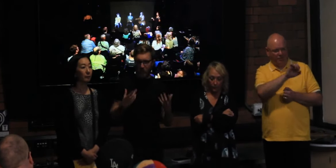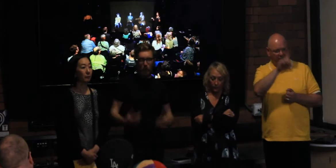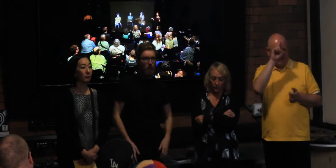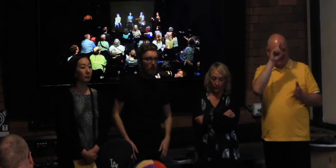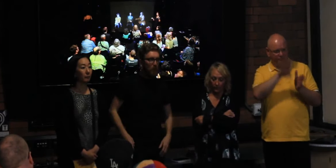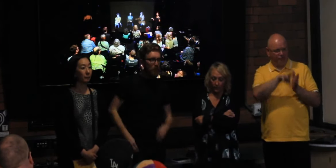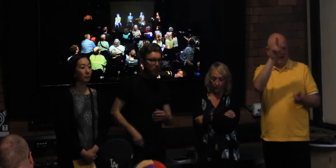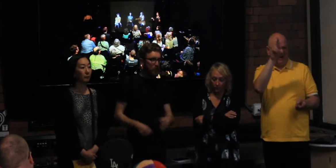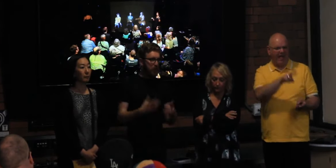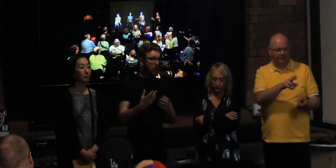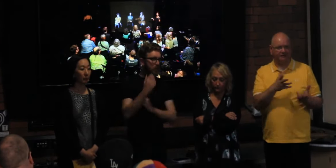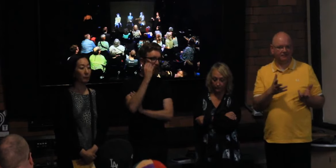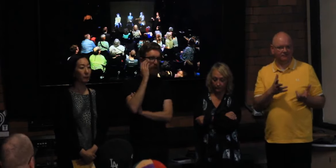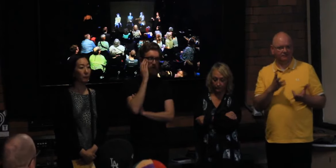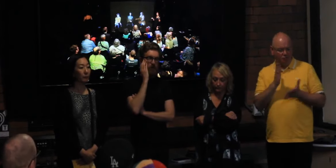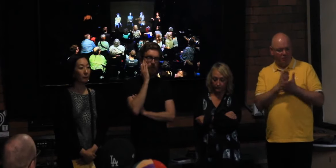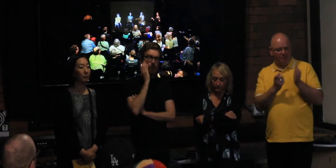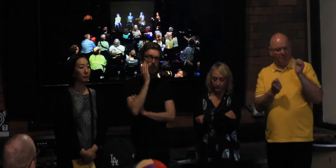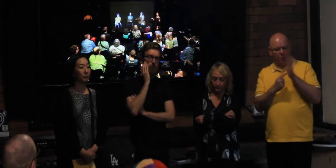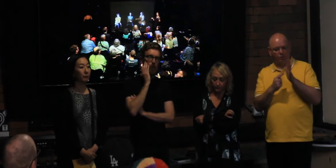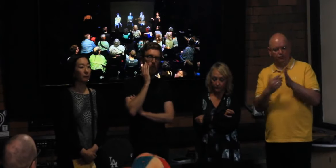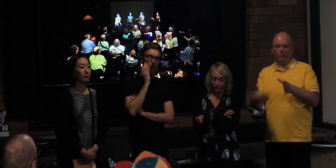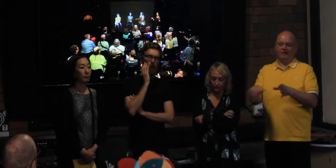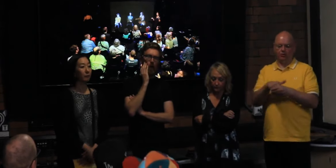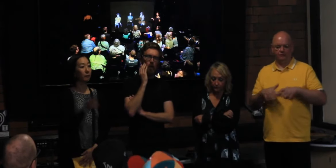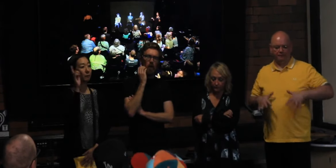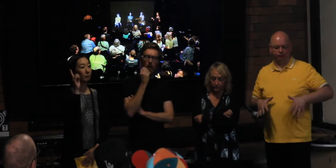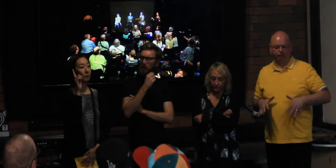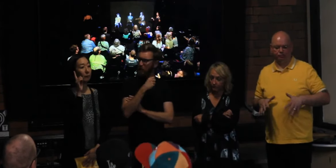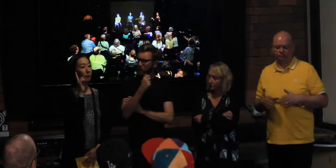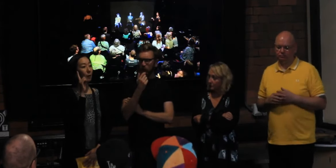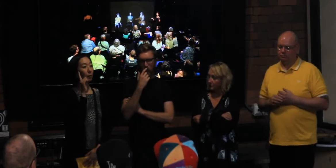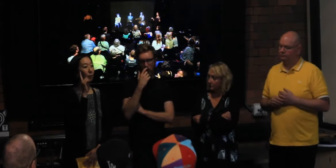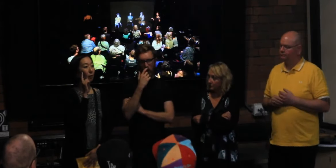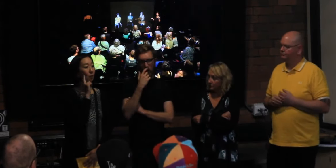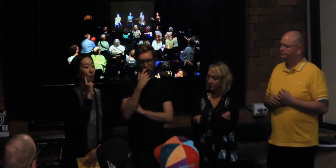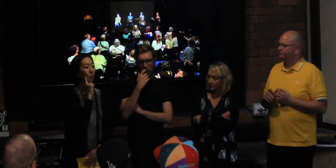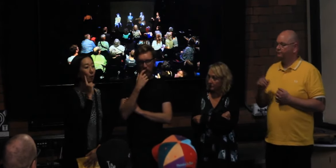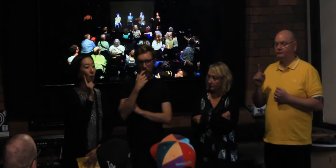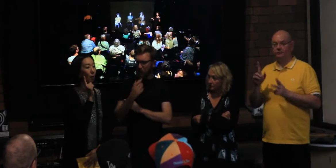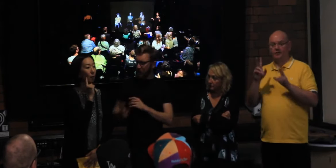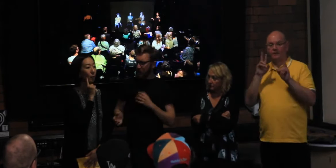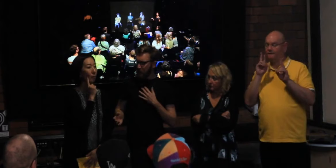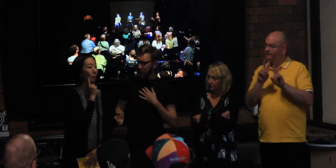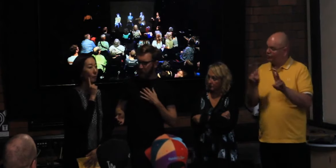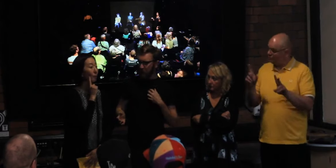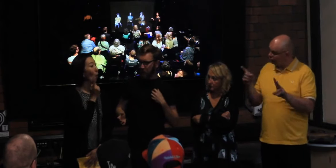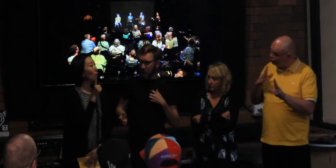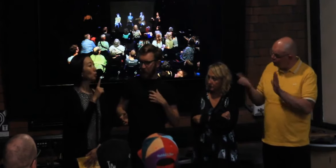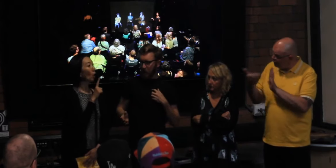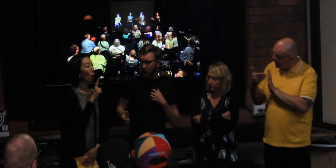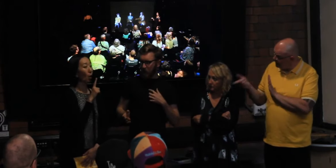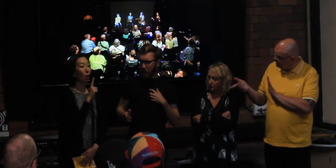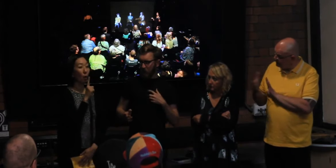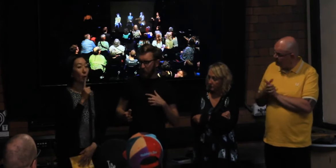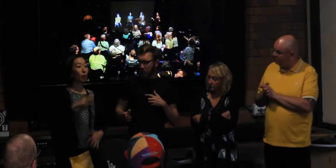an integral piece of this thing that we've created. I mean, visuals are relatively. Do you want to say